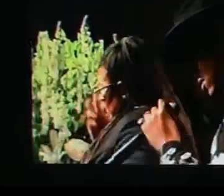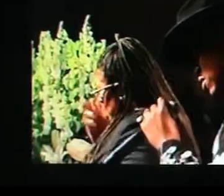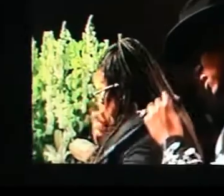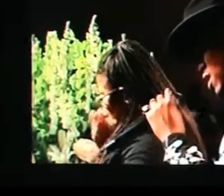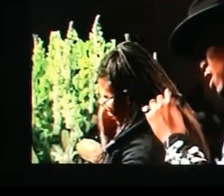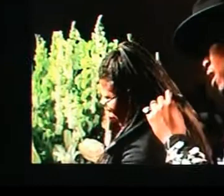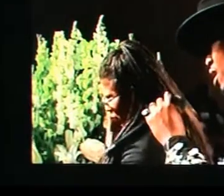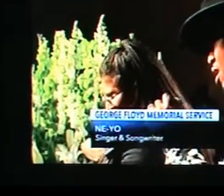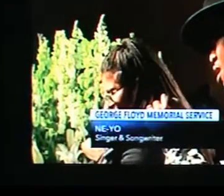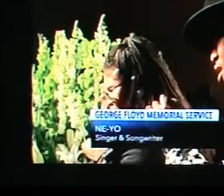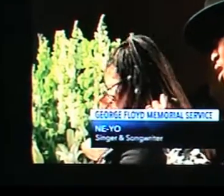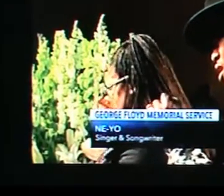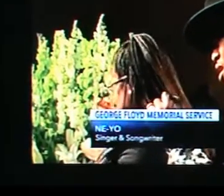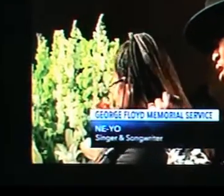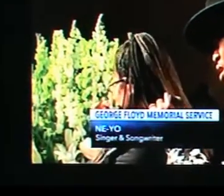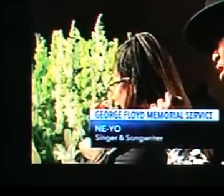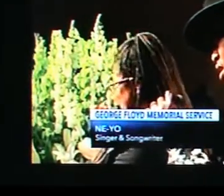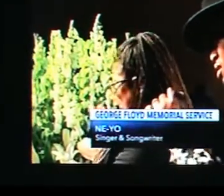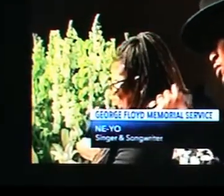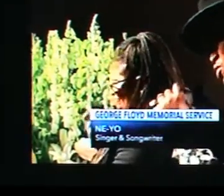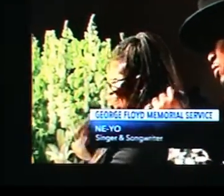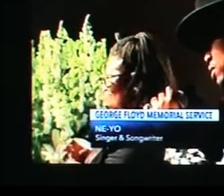It's so hard.